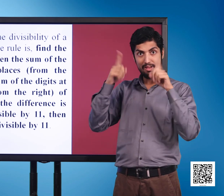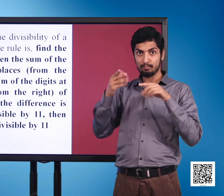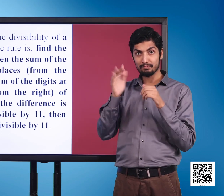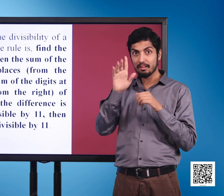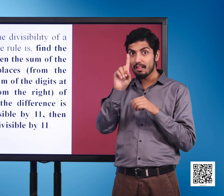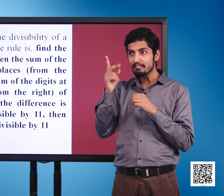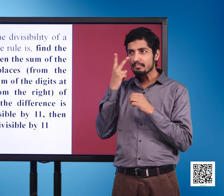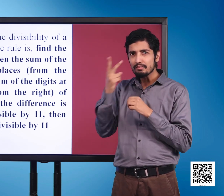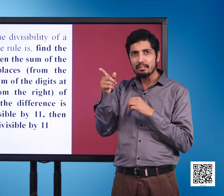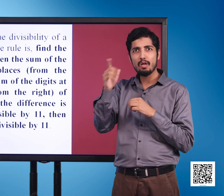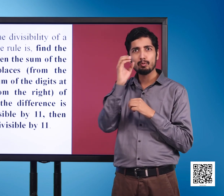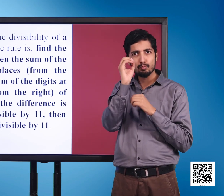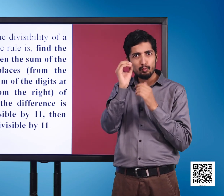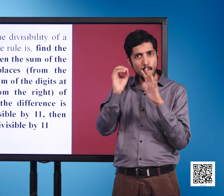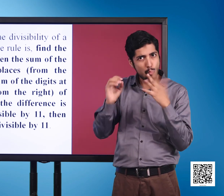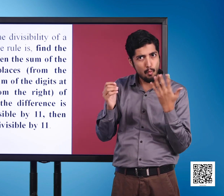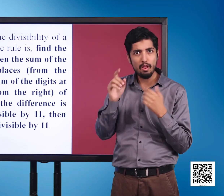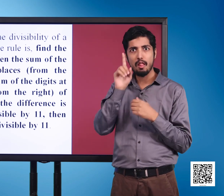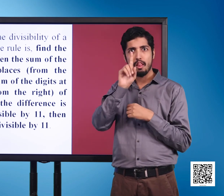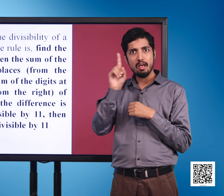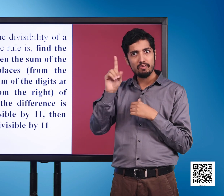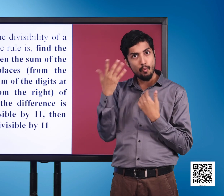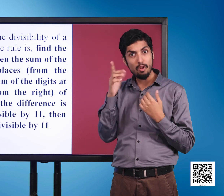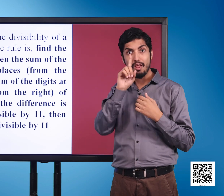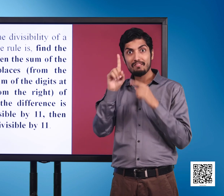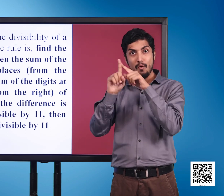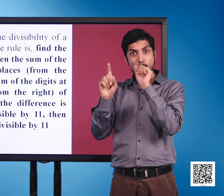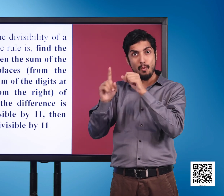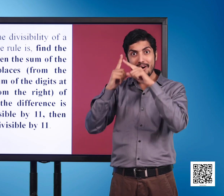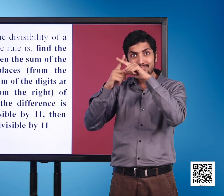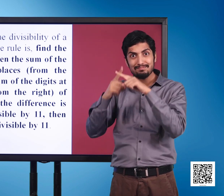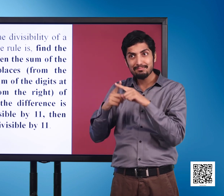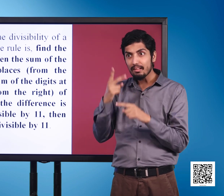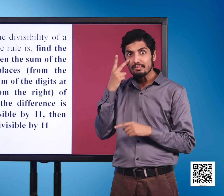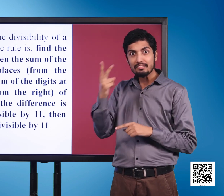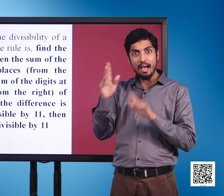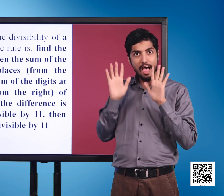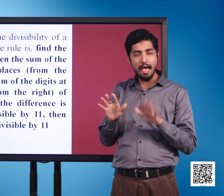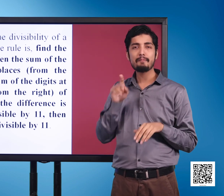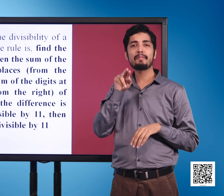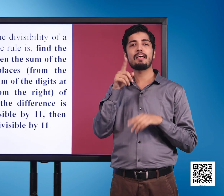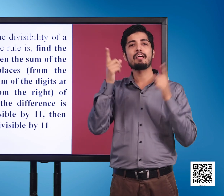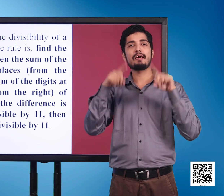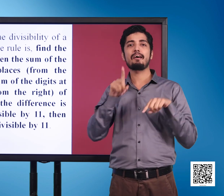If the difference is either 0 or divisible by 11, then the number is divisible by 11.